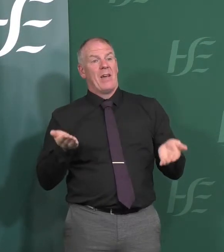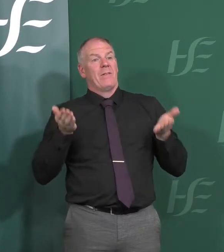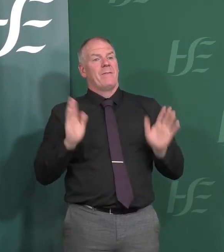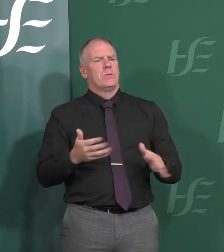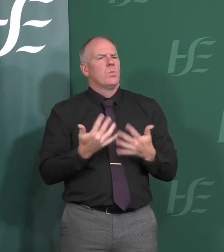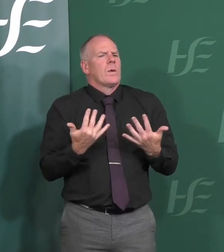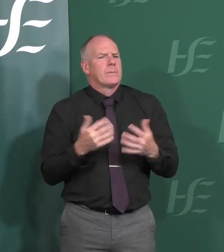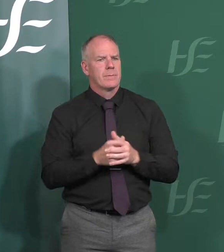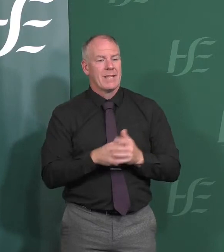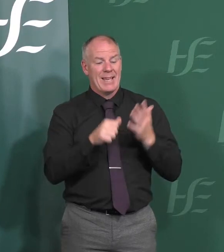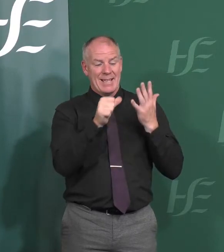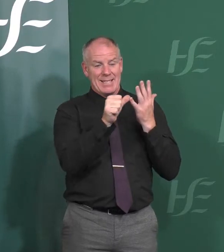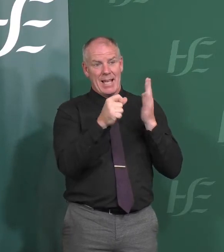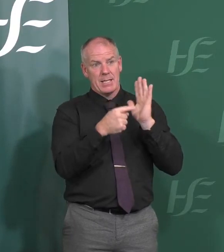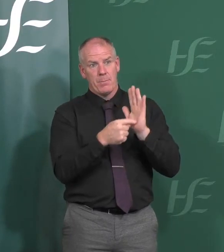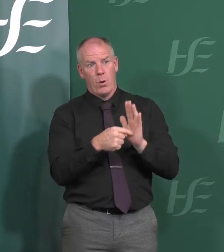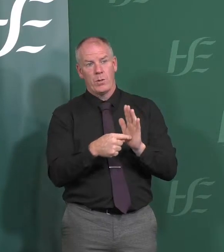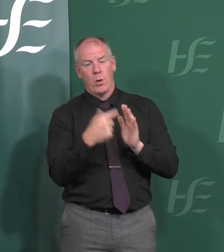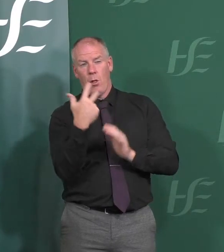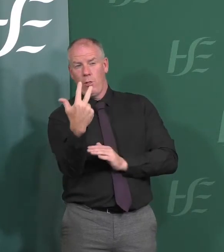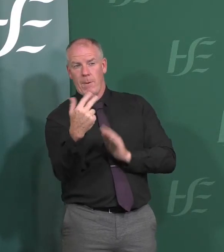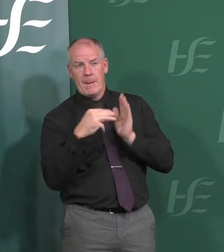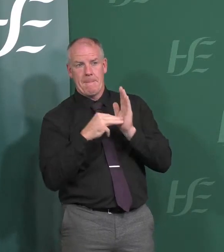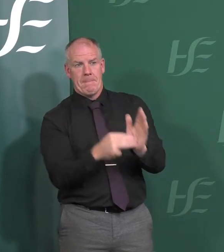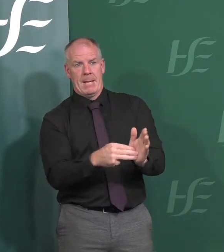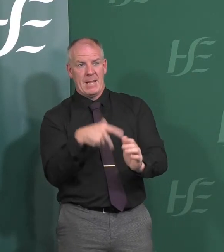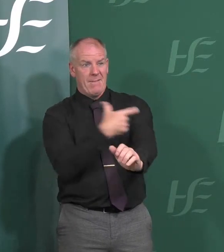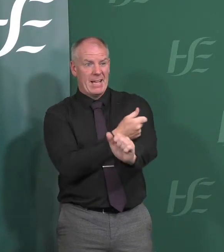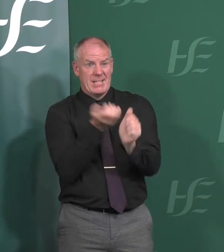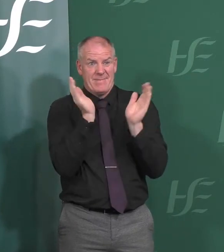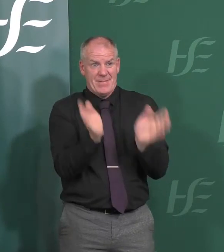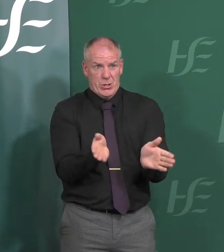administered over 6.23 million vaccines.